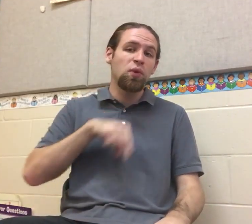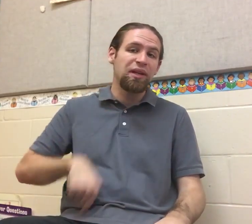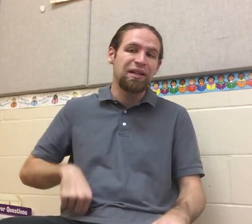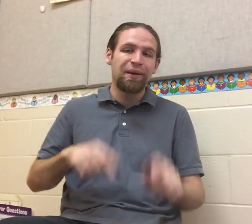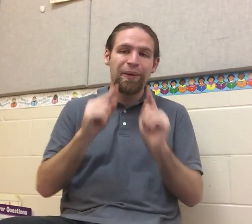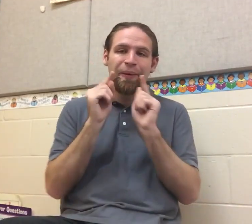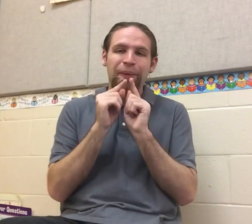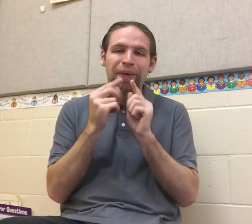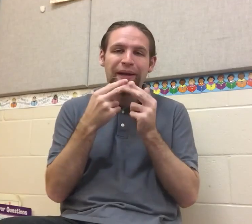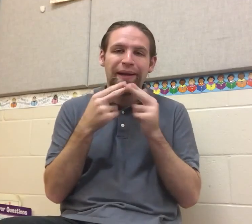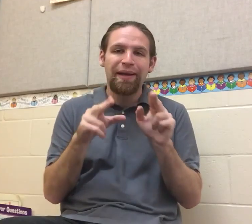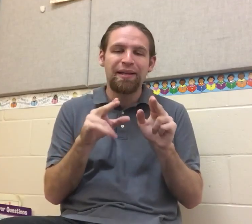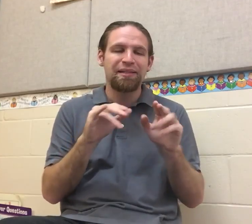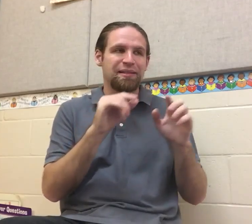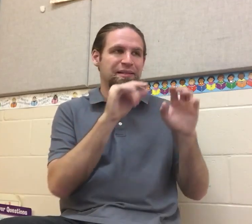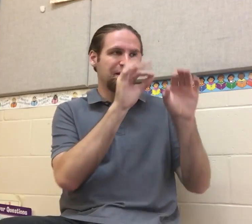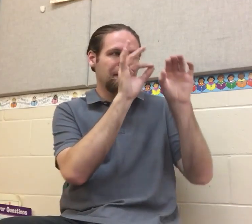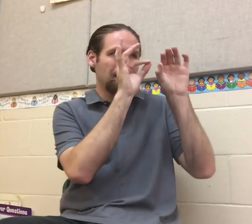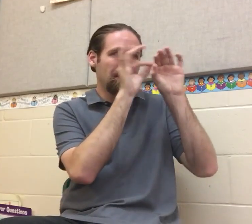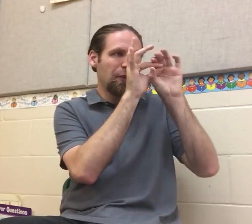Social insects live in communities too.